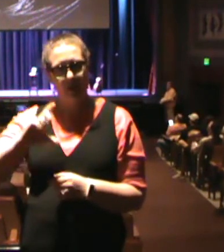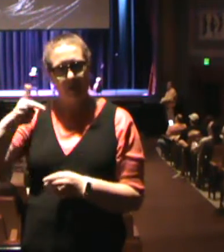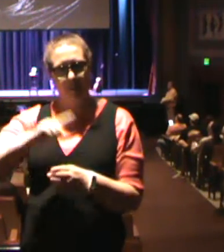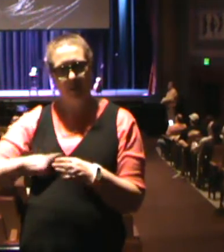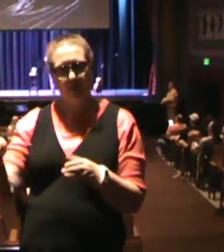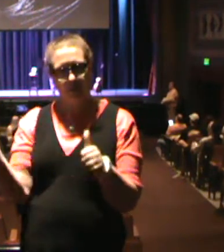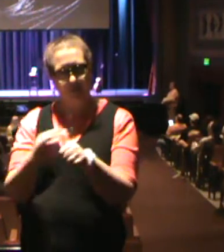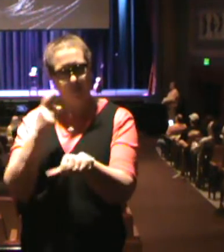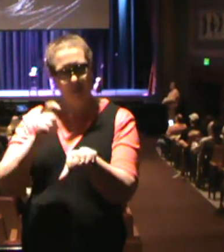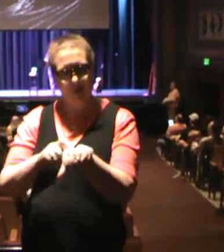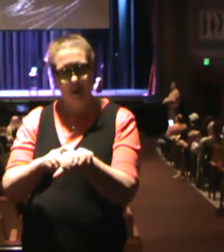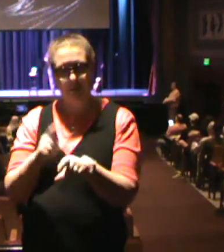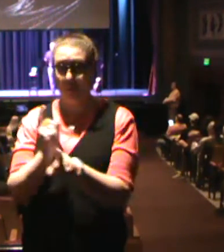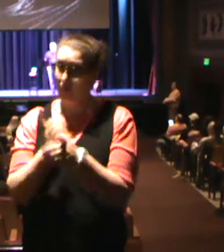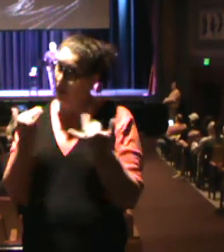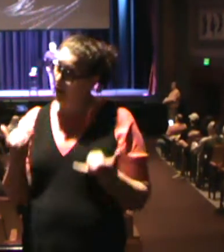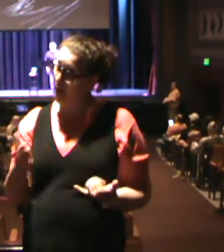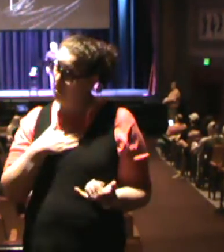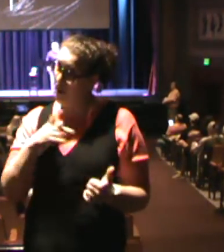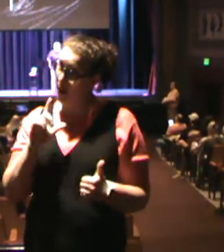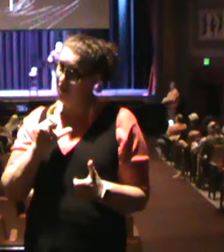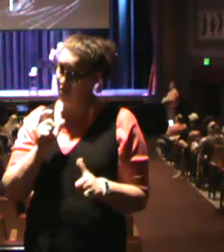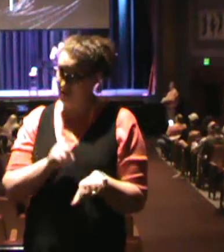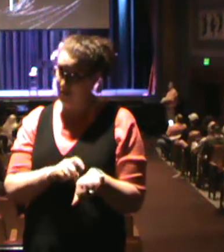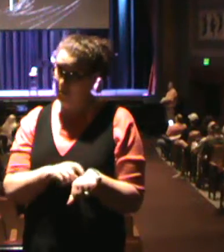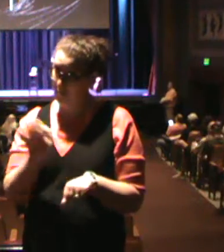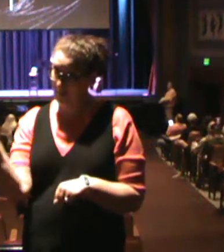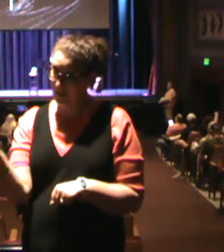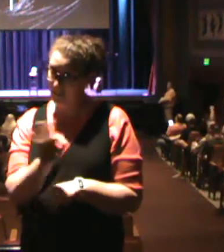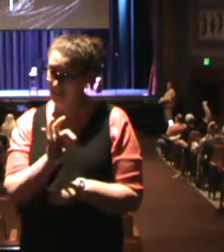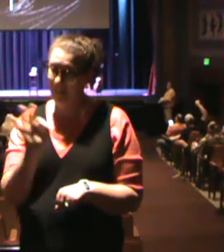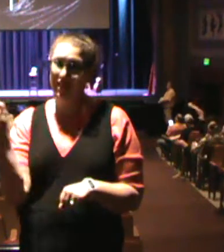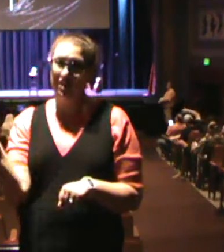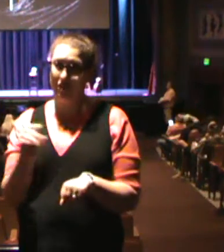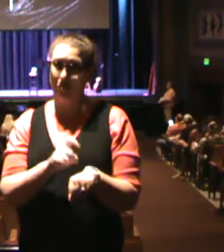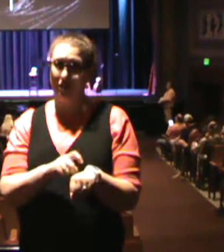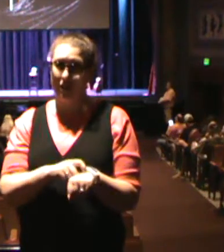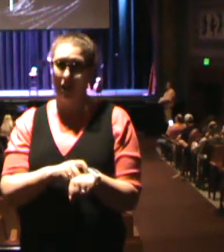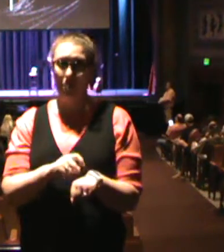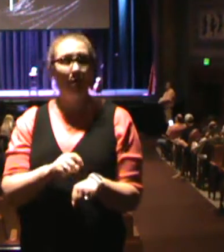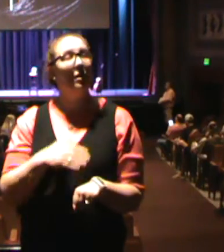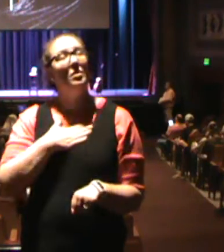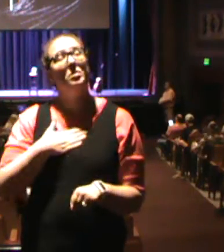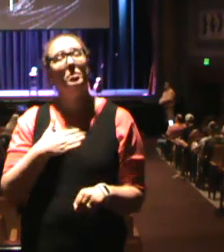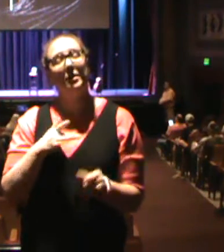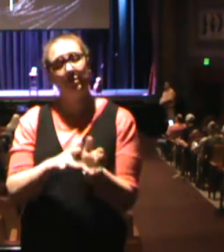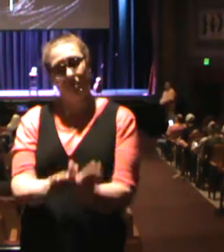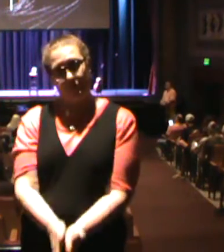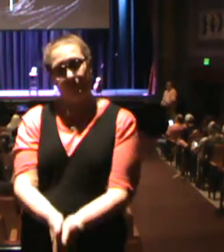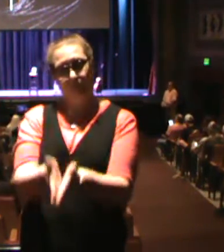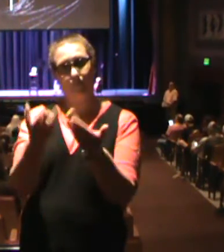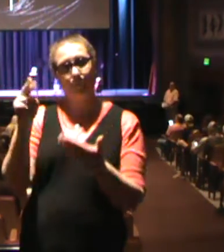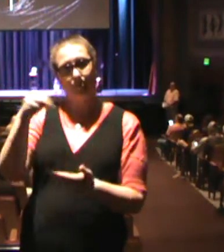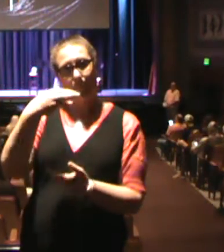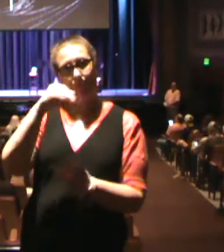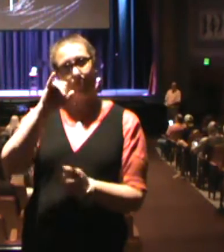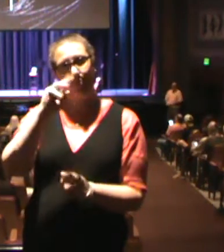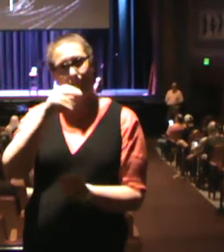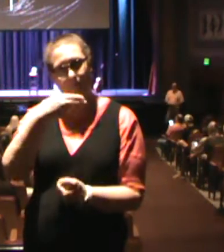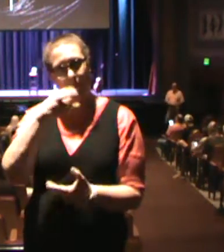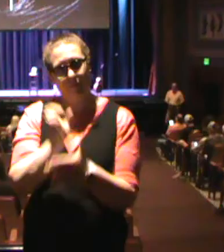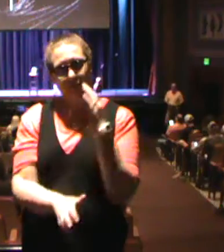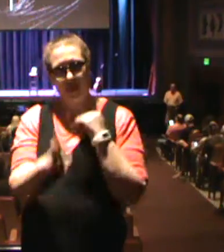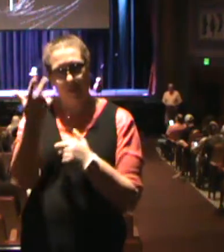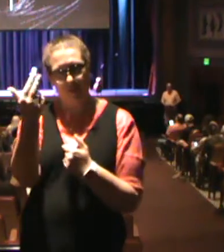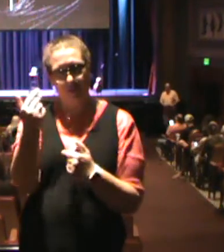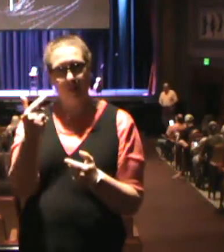Right now it's my time to preach. Is that all right? It's preaching time. Go ahead and grab your Bibles and go up with me to Nehemiah chapter 13. Nehemiah chapter 13, we'll